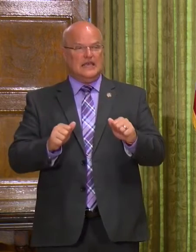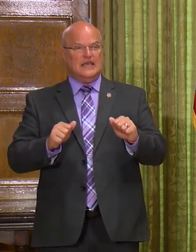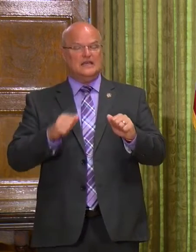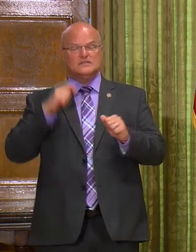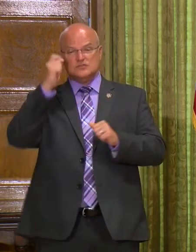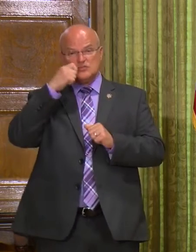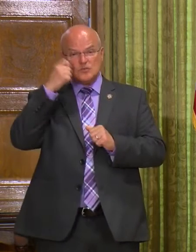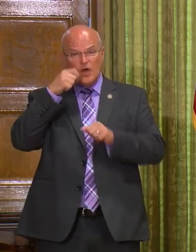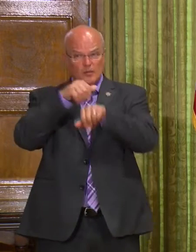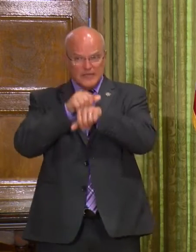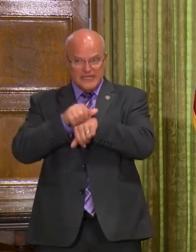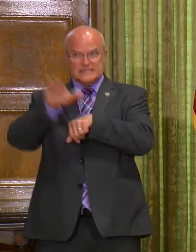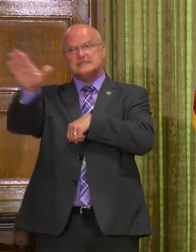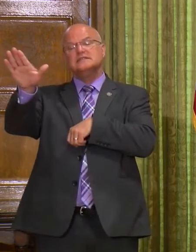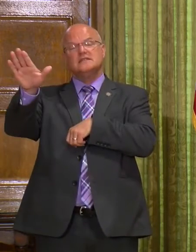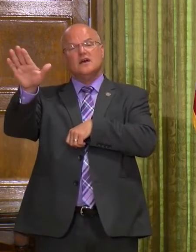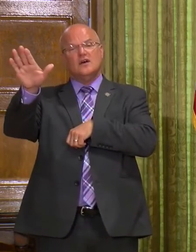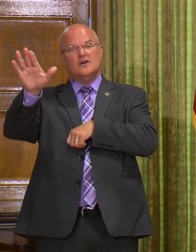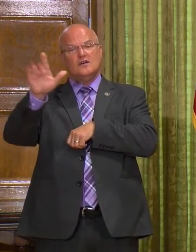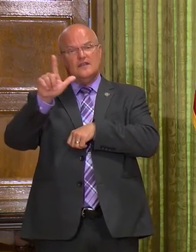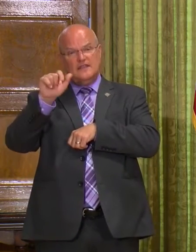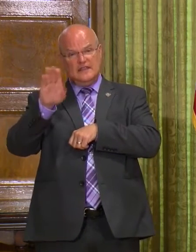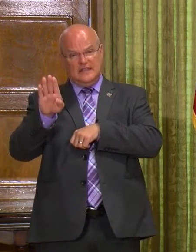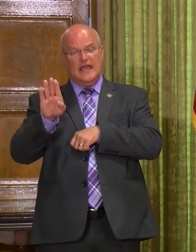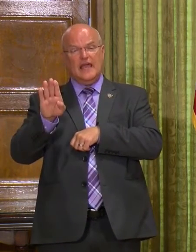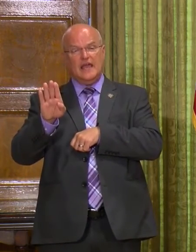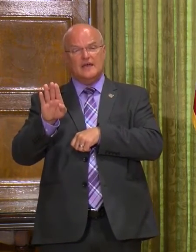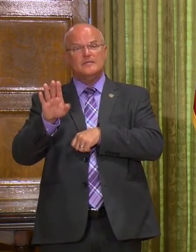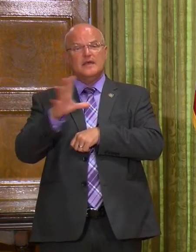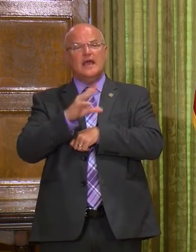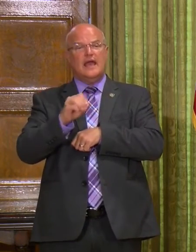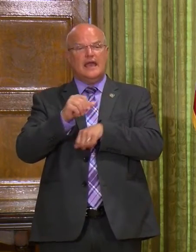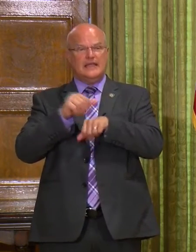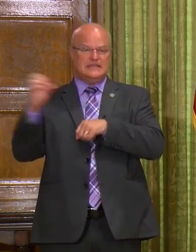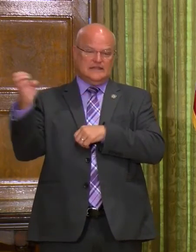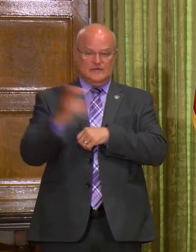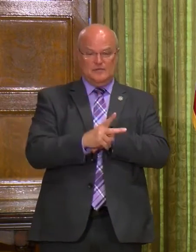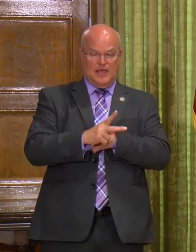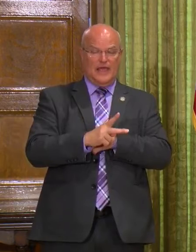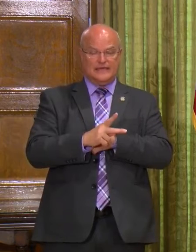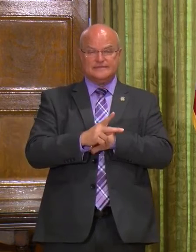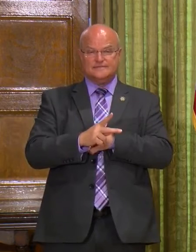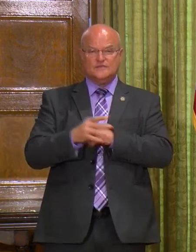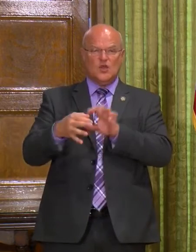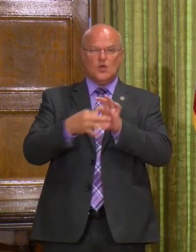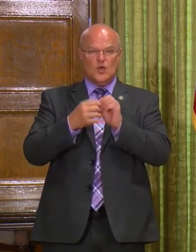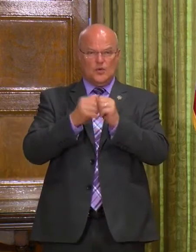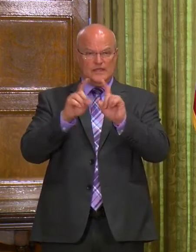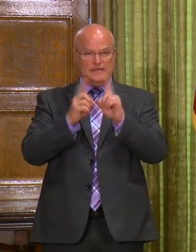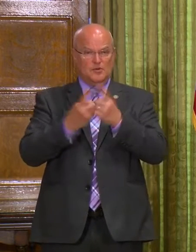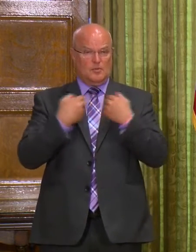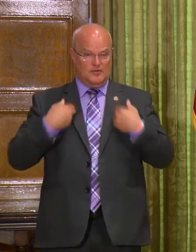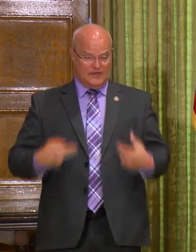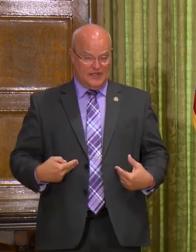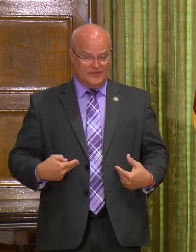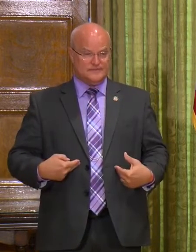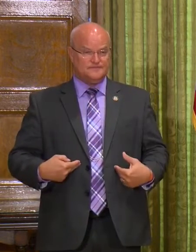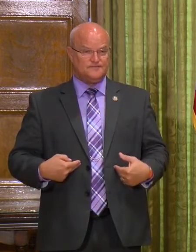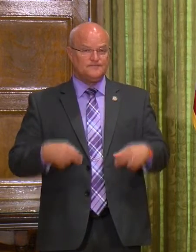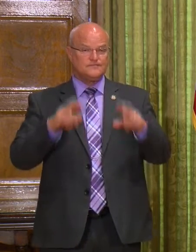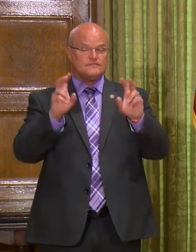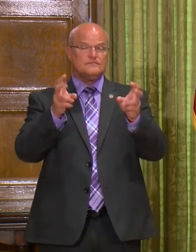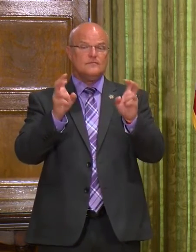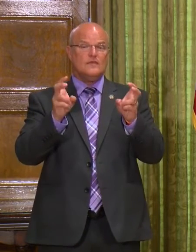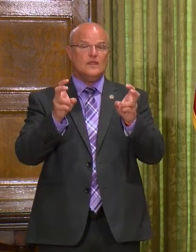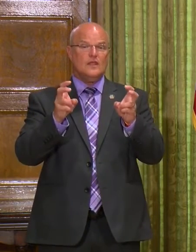the swab and send it to the lab and get it delivered back, and coordinating that with the Department of Health. In